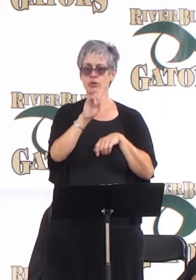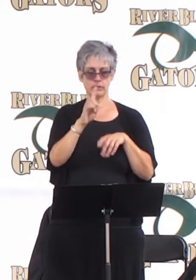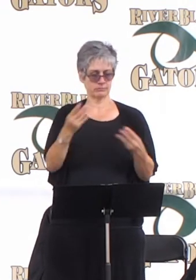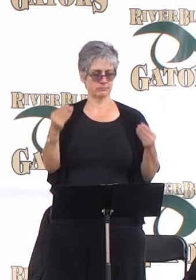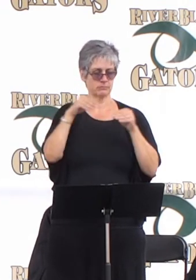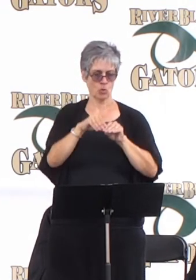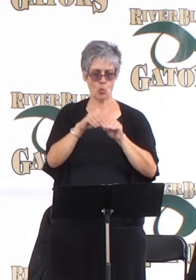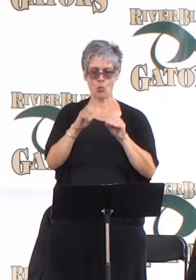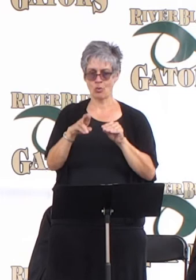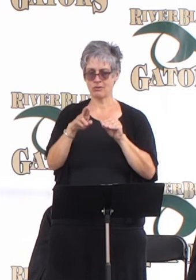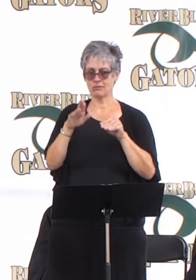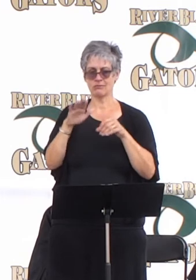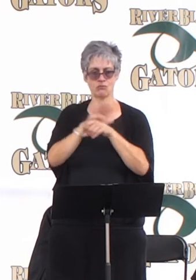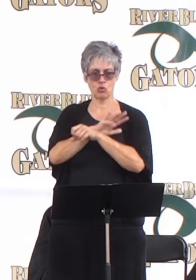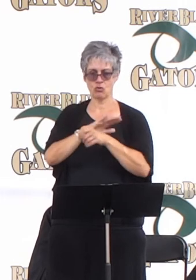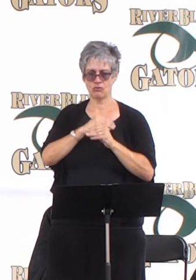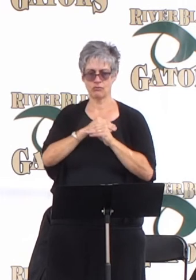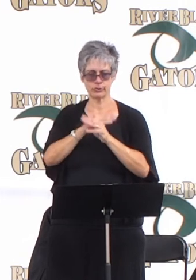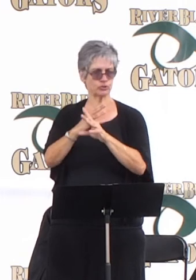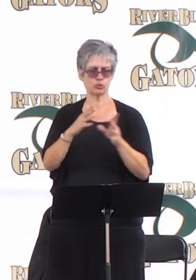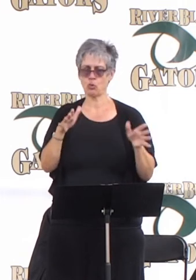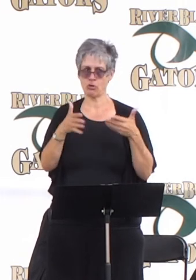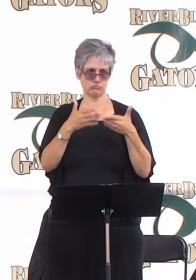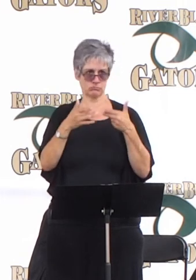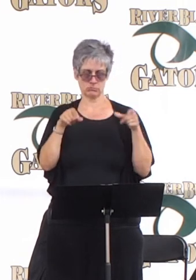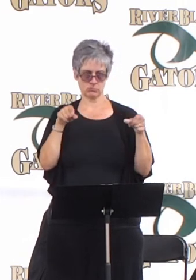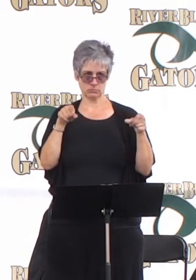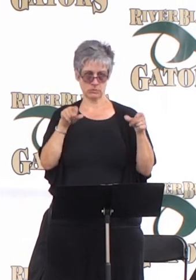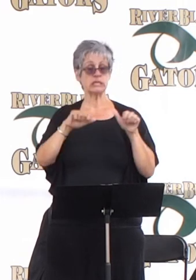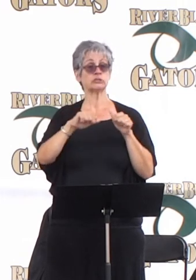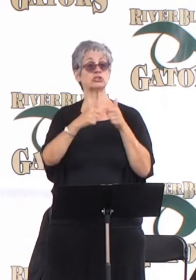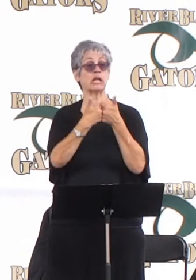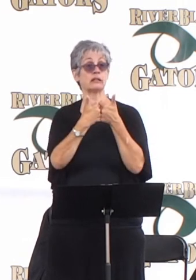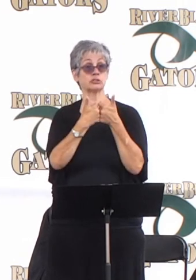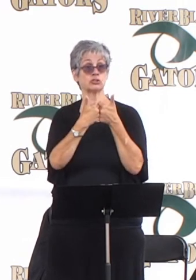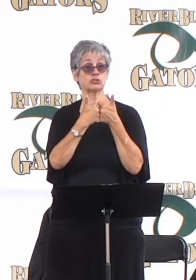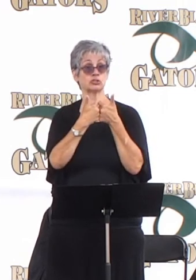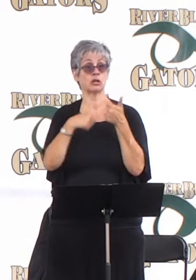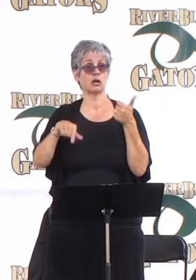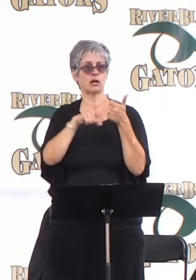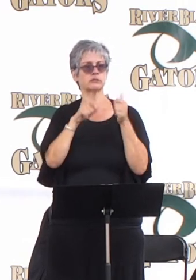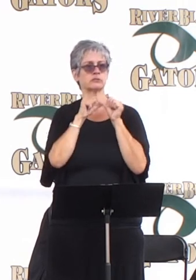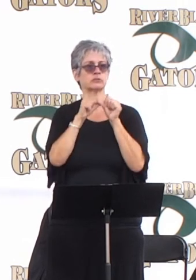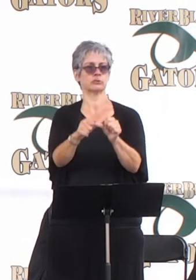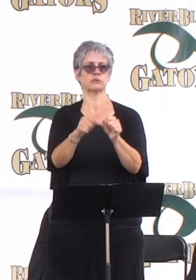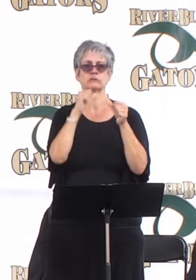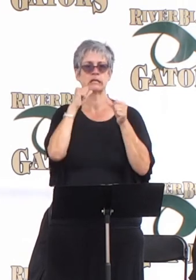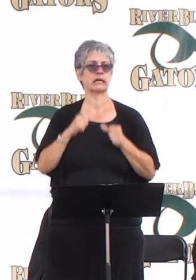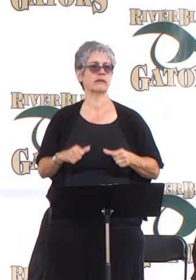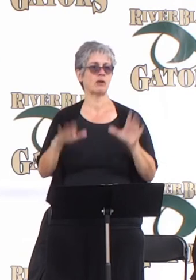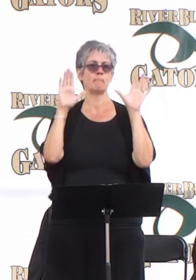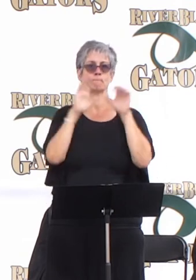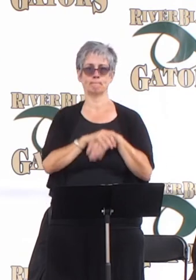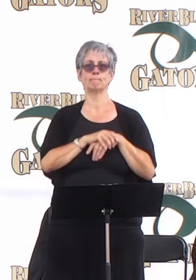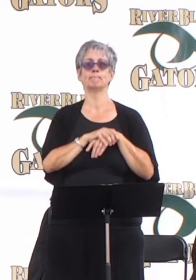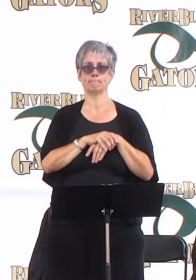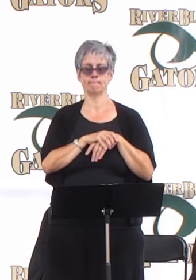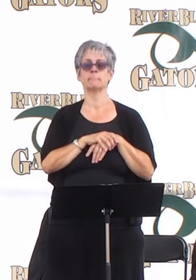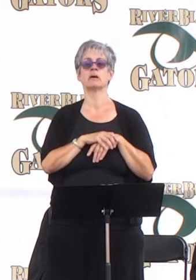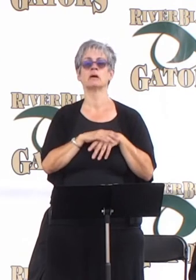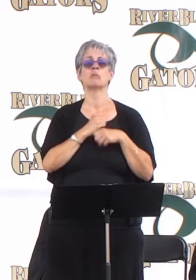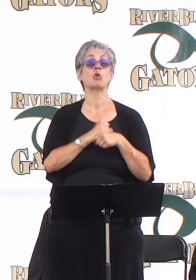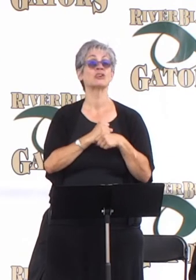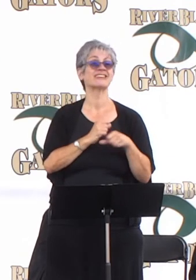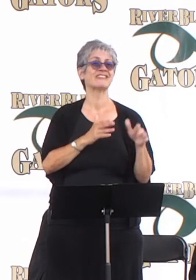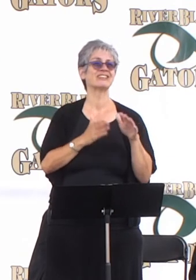year at home, challenging for most of us to remain resilient. At times, productivity was low, and the will